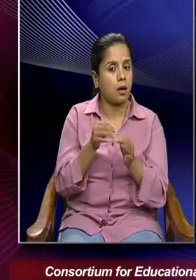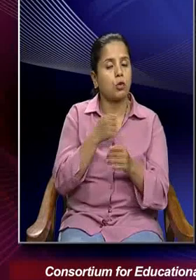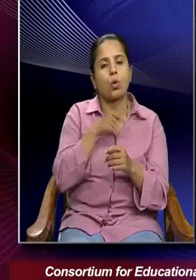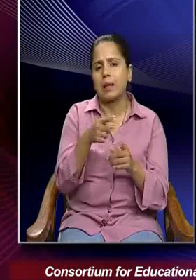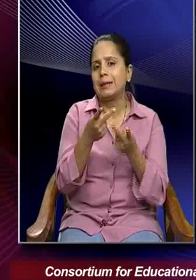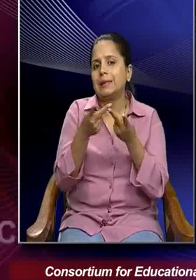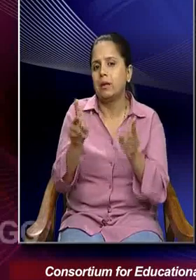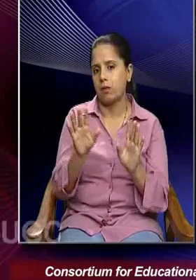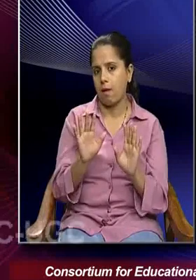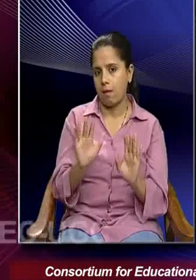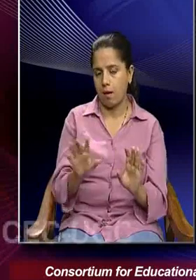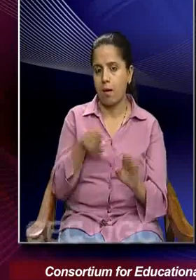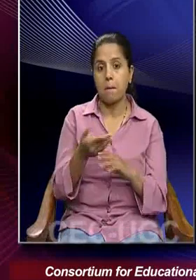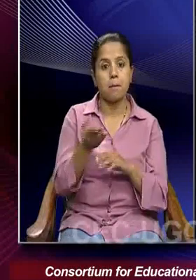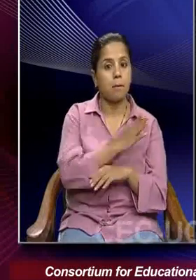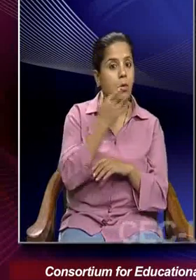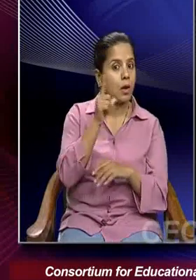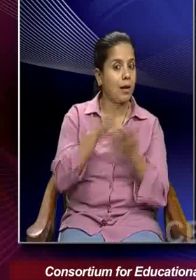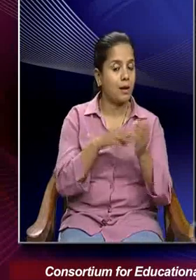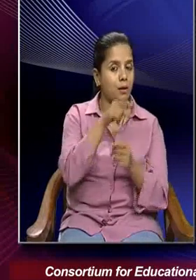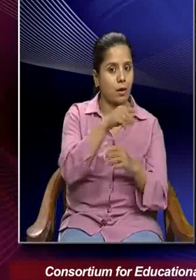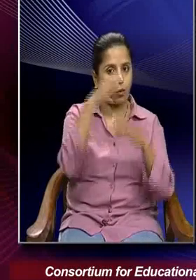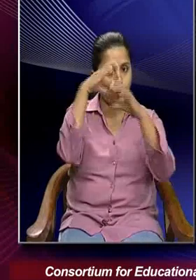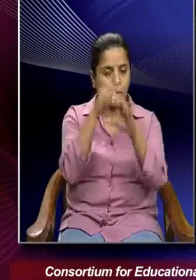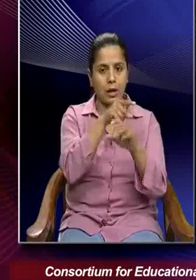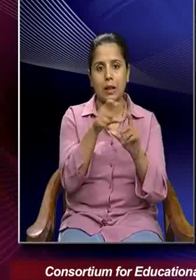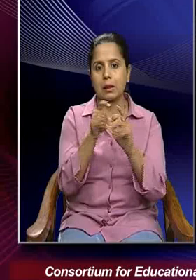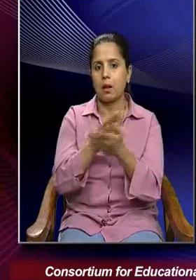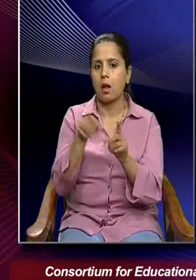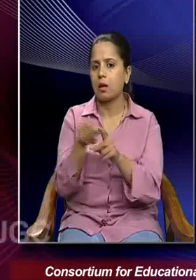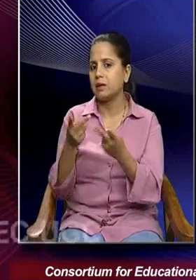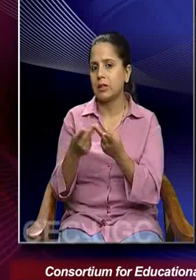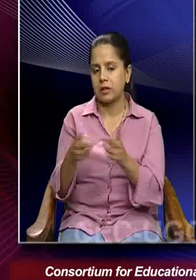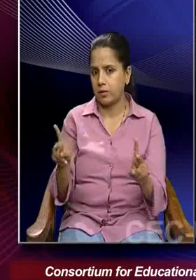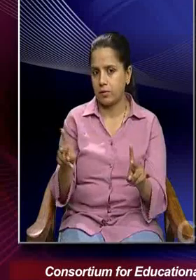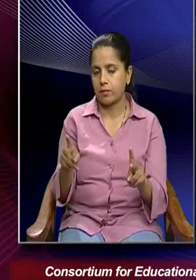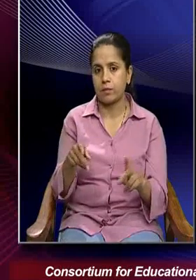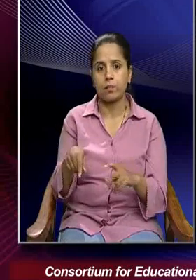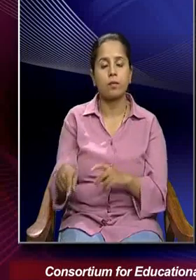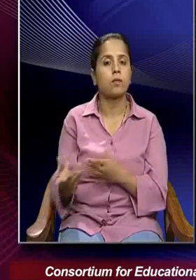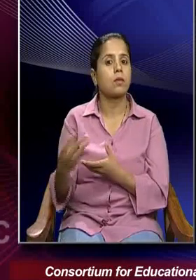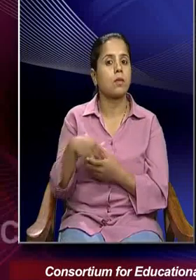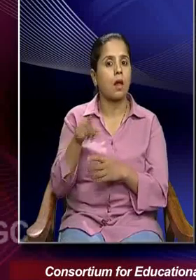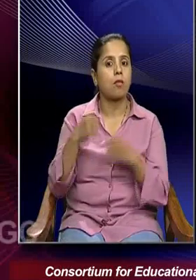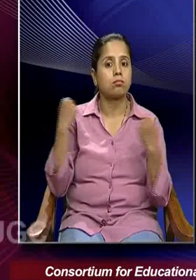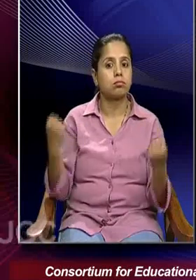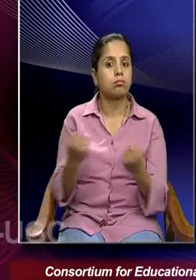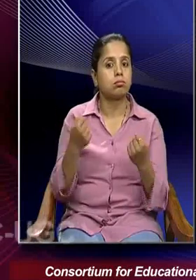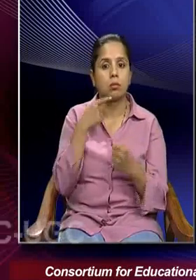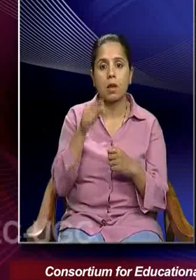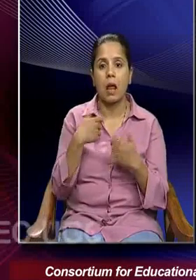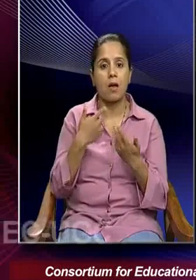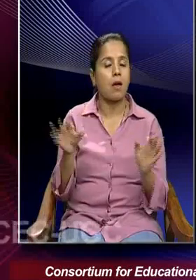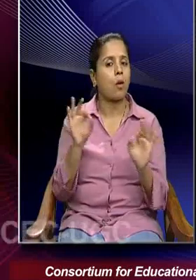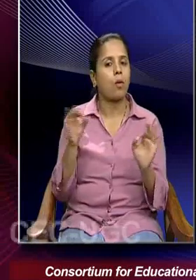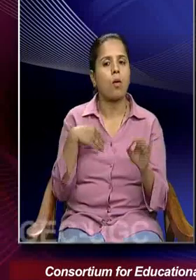differs from the previous limb, which is concentration, as it involves effortlessly